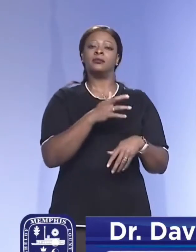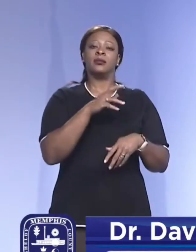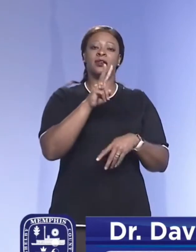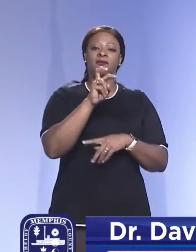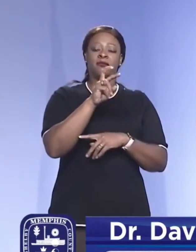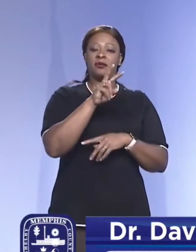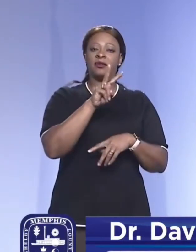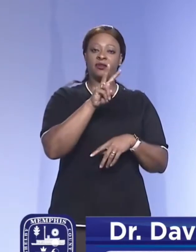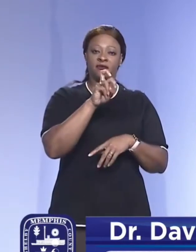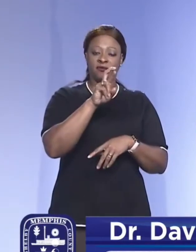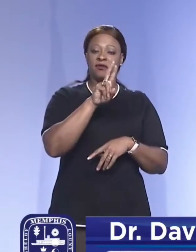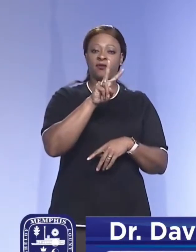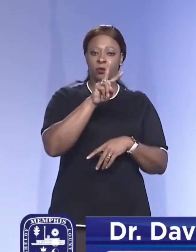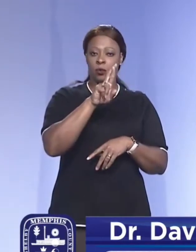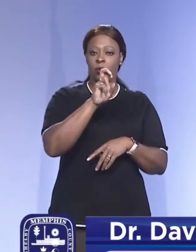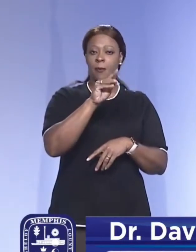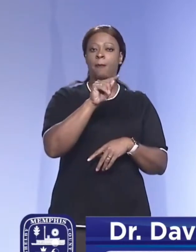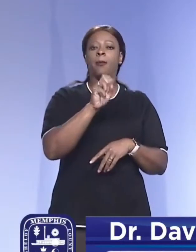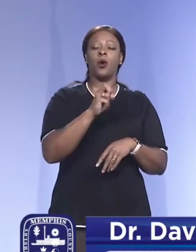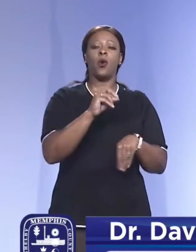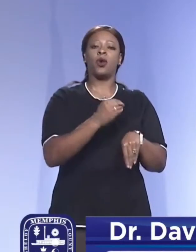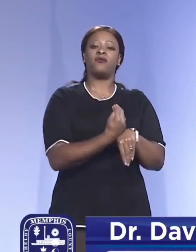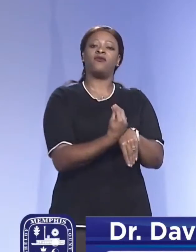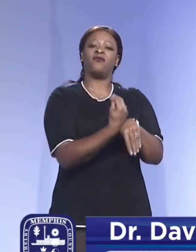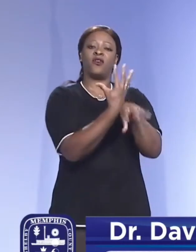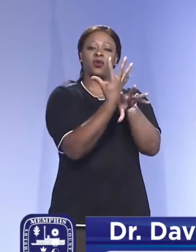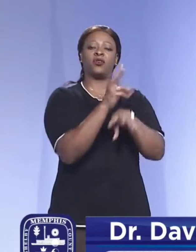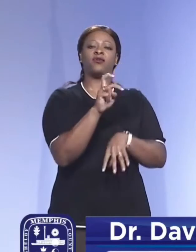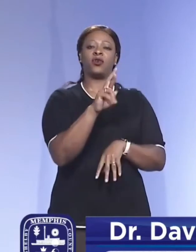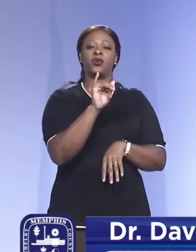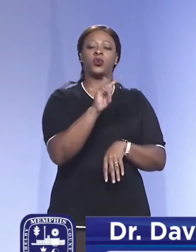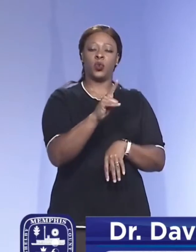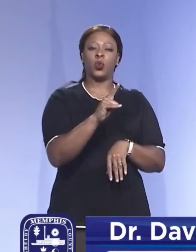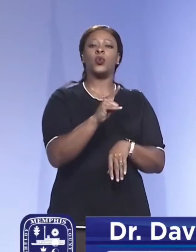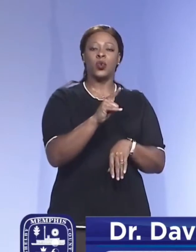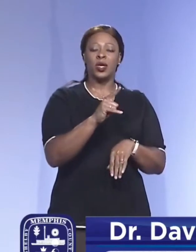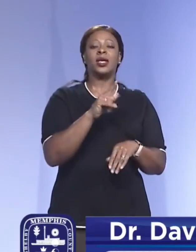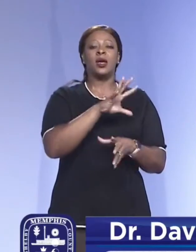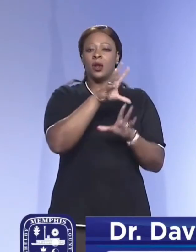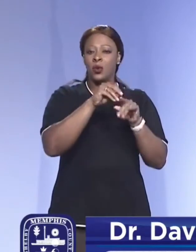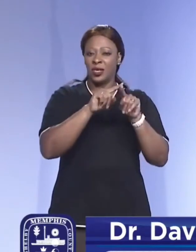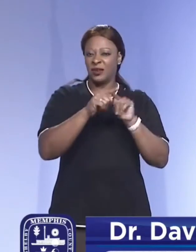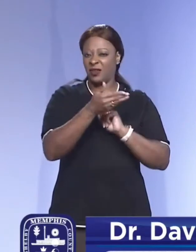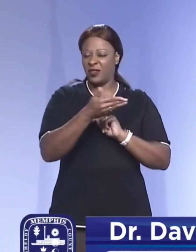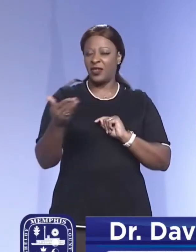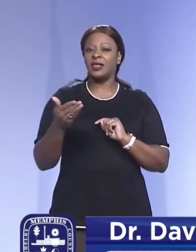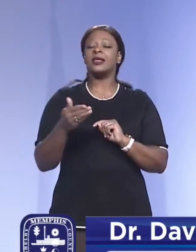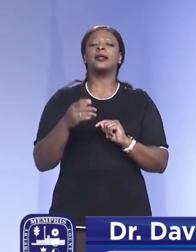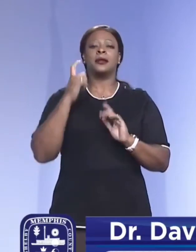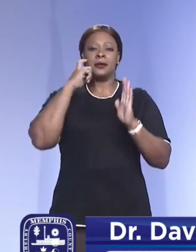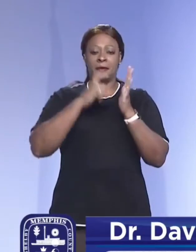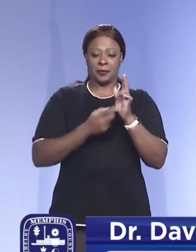virtual in nature. That was in response to a number of variables, including